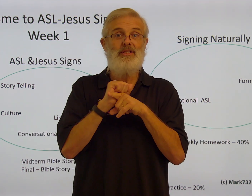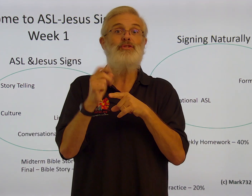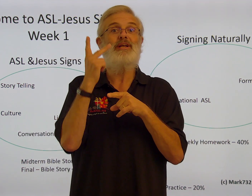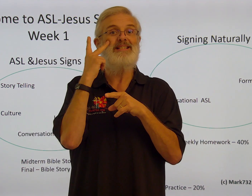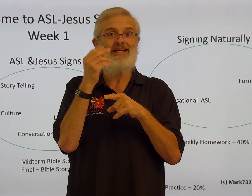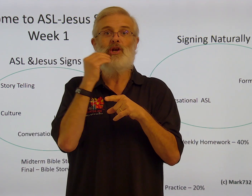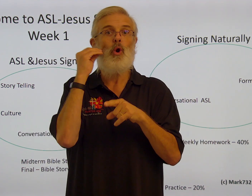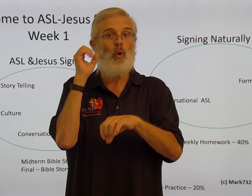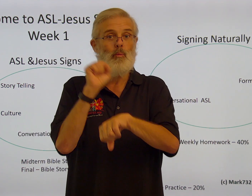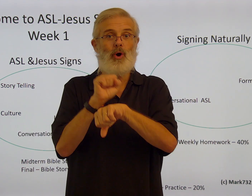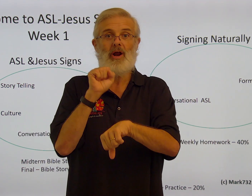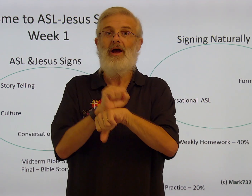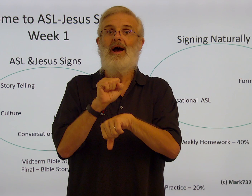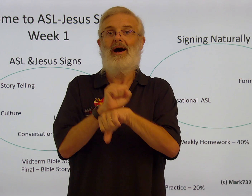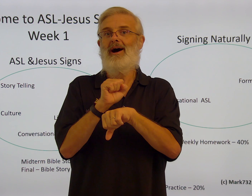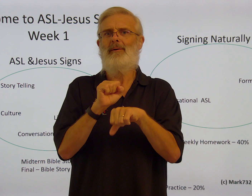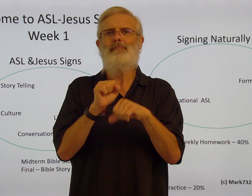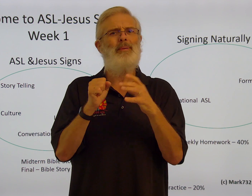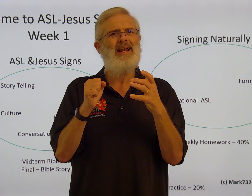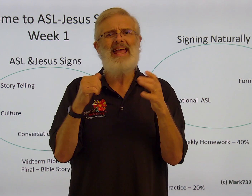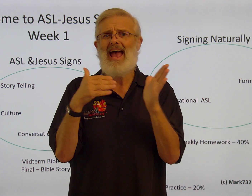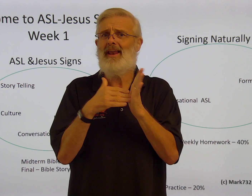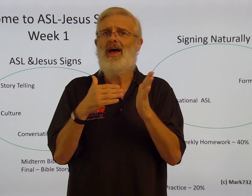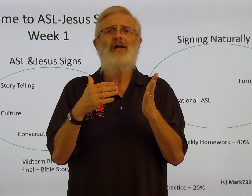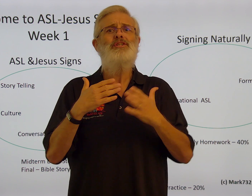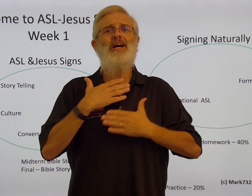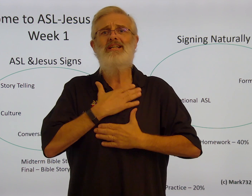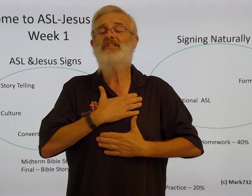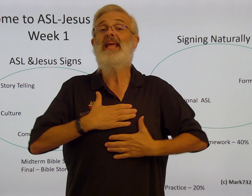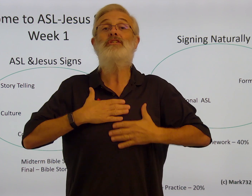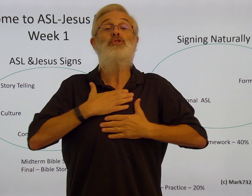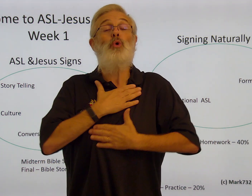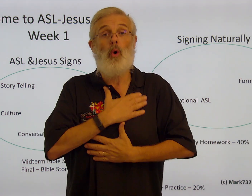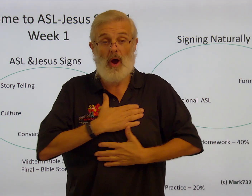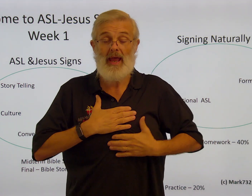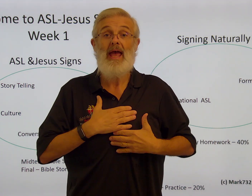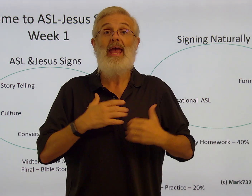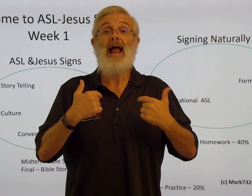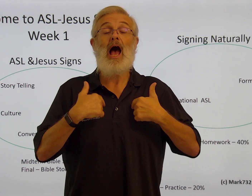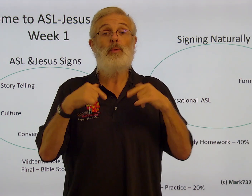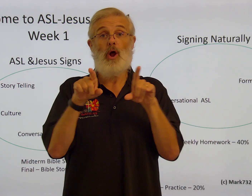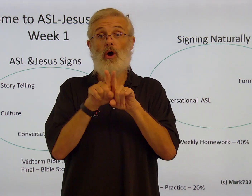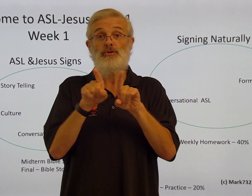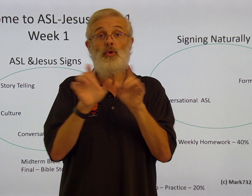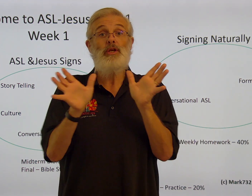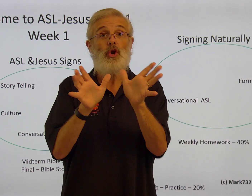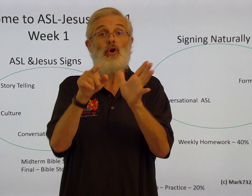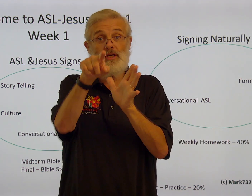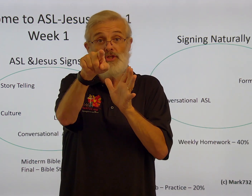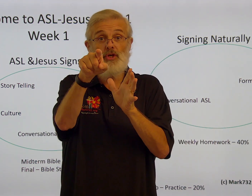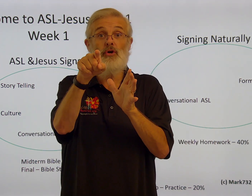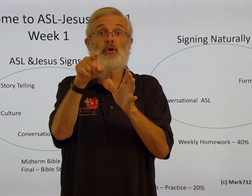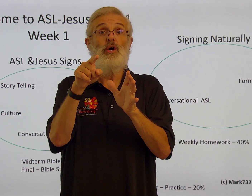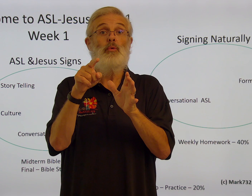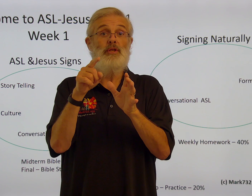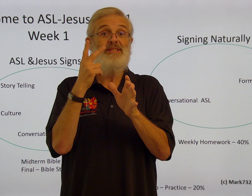can see your homework, but again, just enjoy. And I would also encourage you, when you see